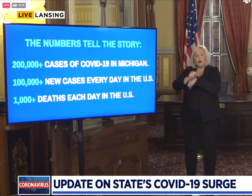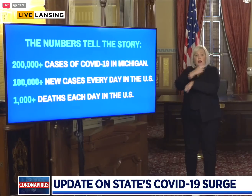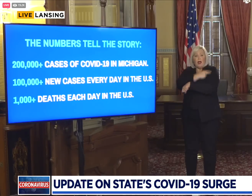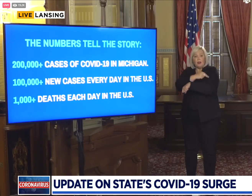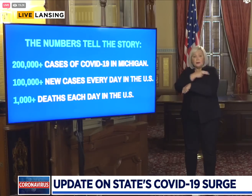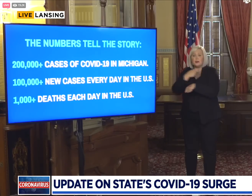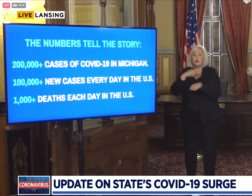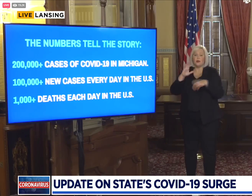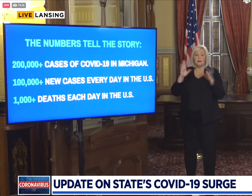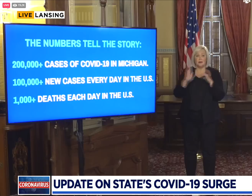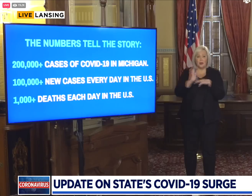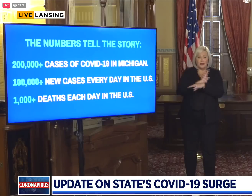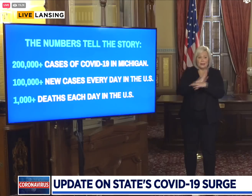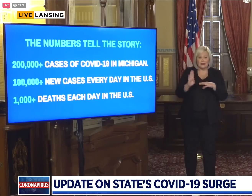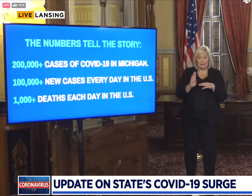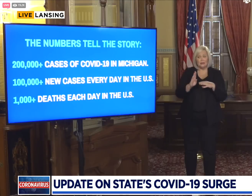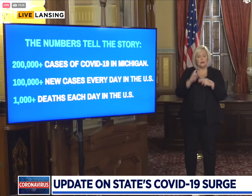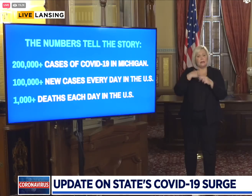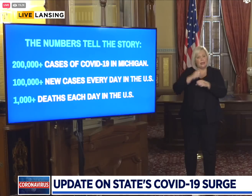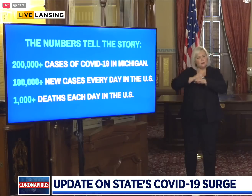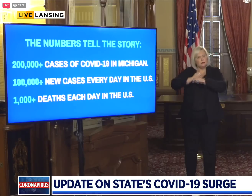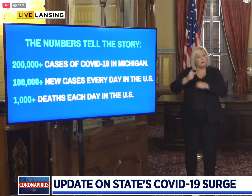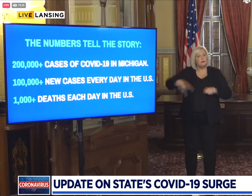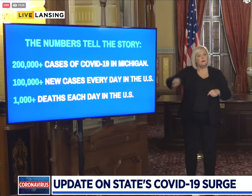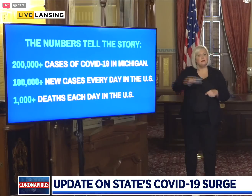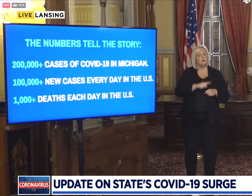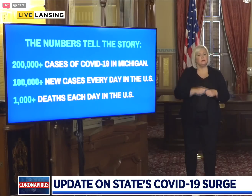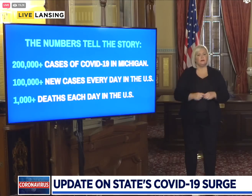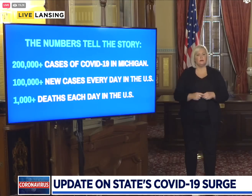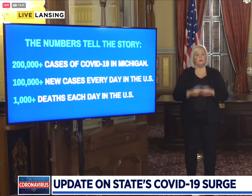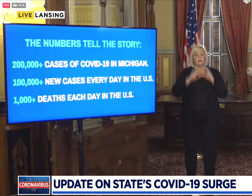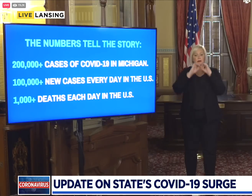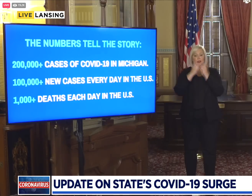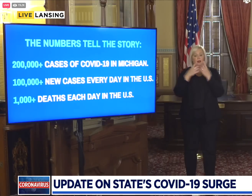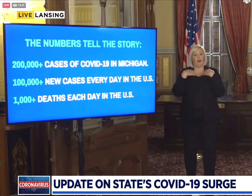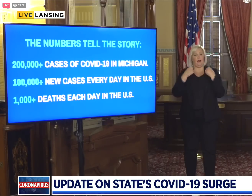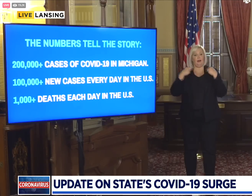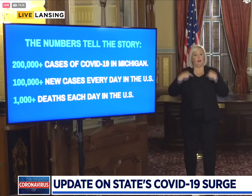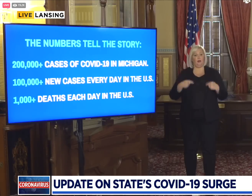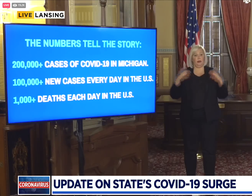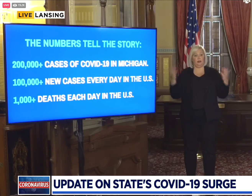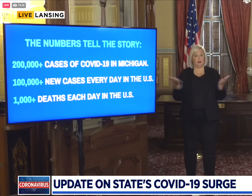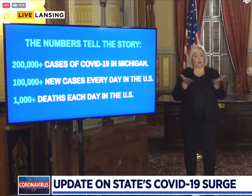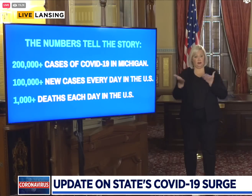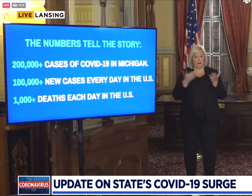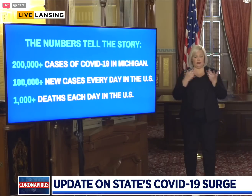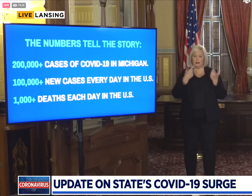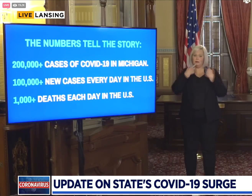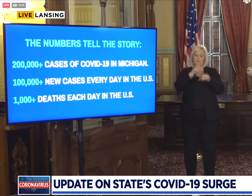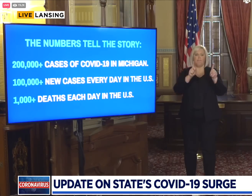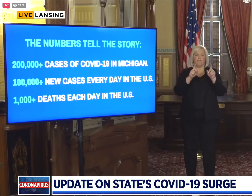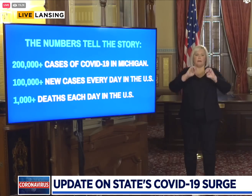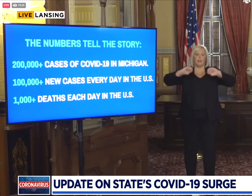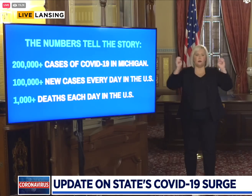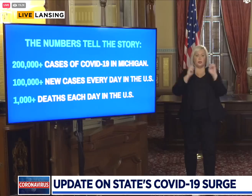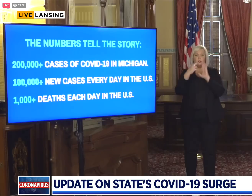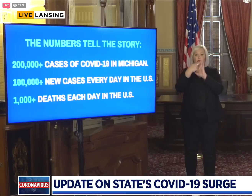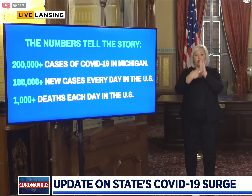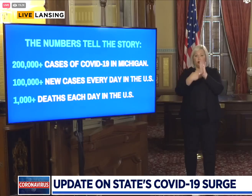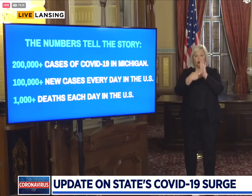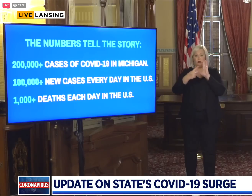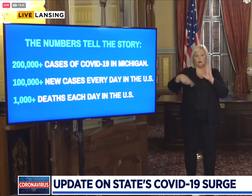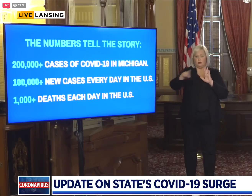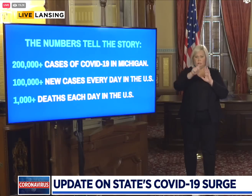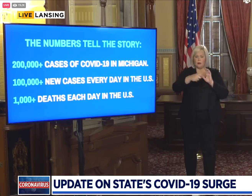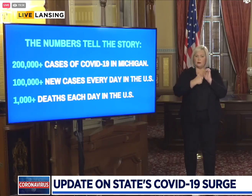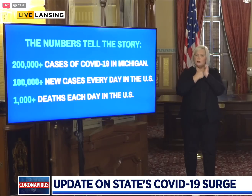businesses. The Department of Health and Human Services has issued a number of emergency rules that we must all follow to protect